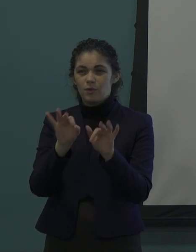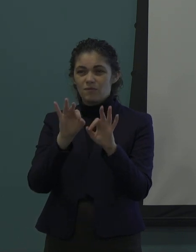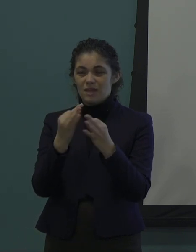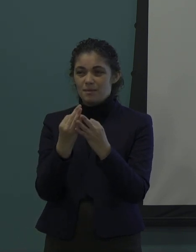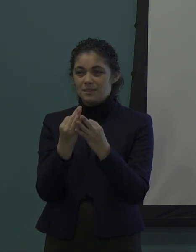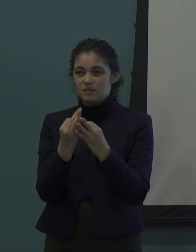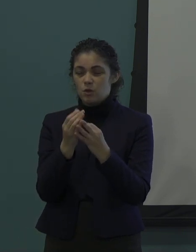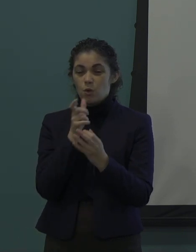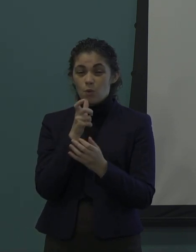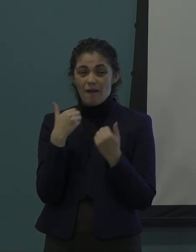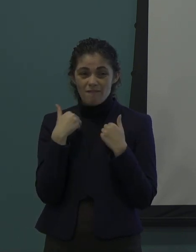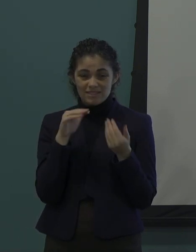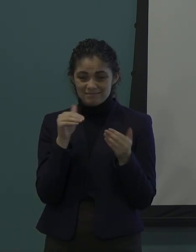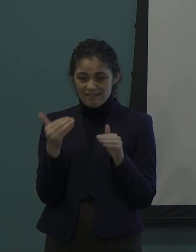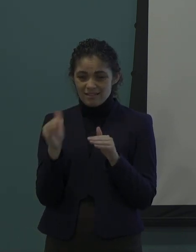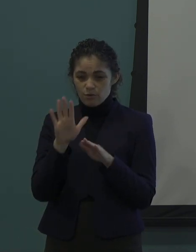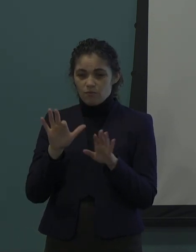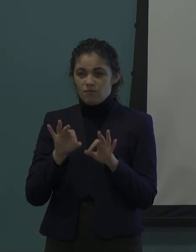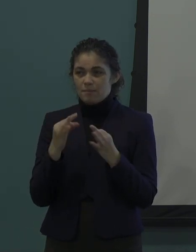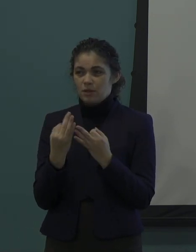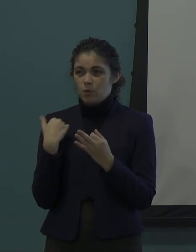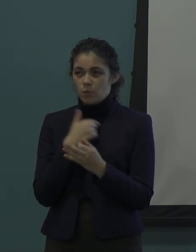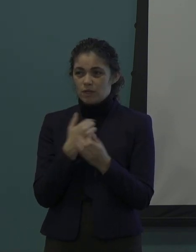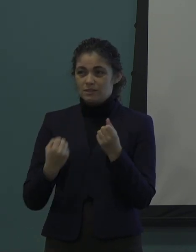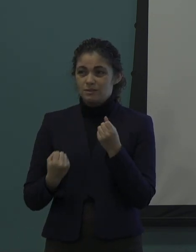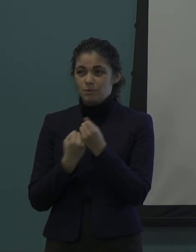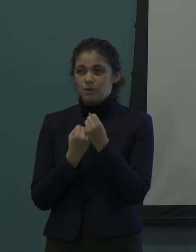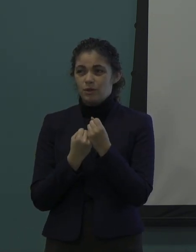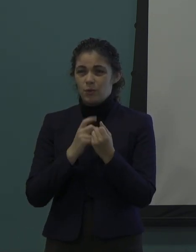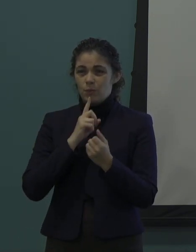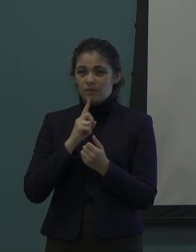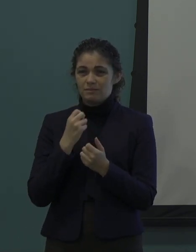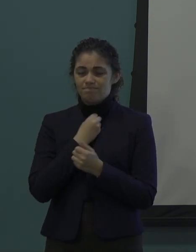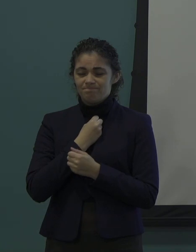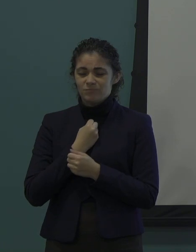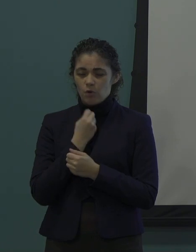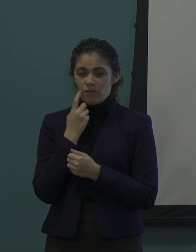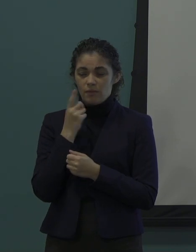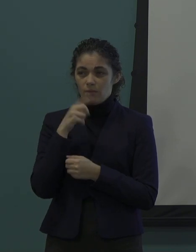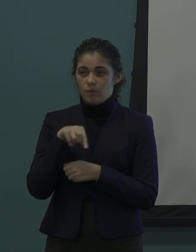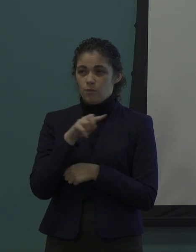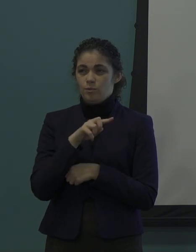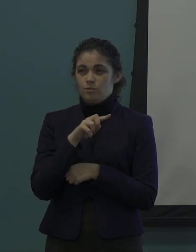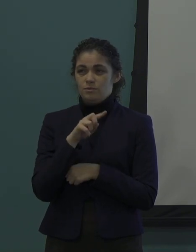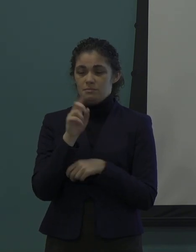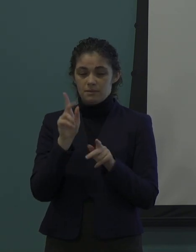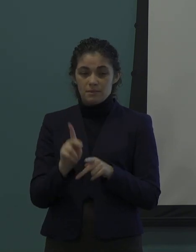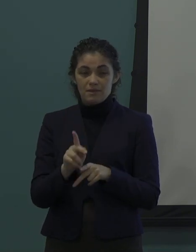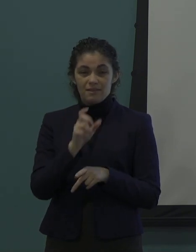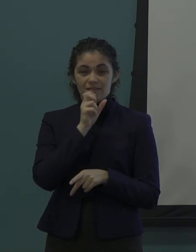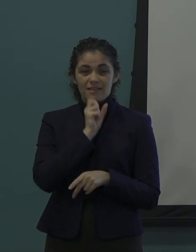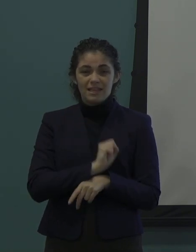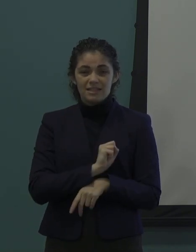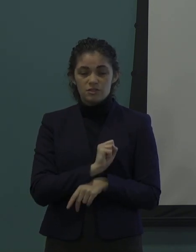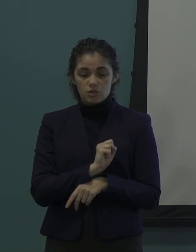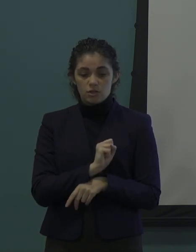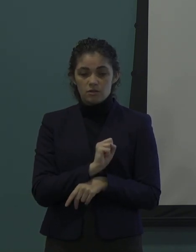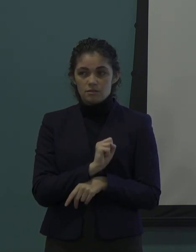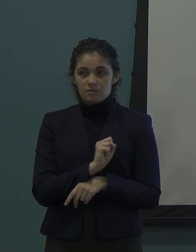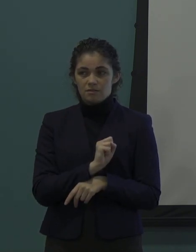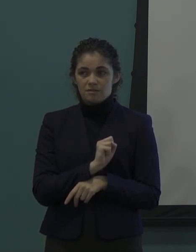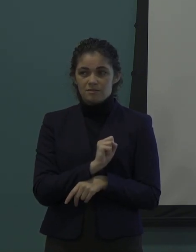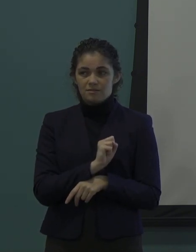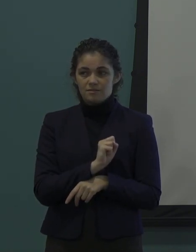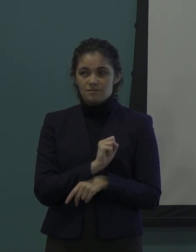grieving, who've lost a loved one, and with whom we stand with our deepest sympathies. The age range for those dates